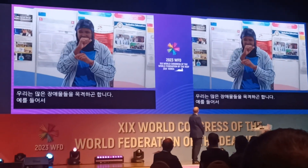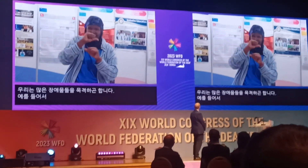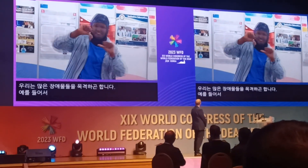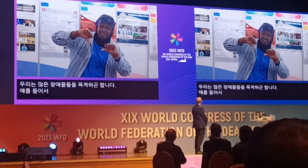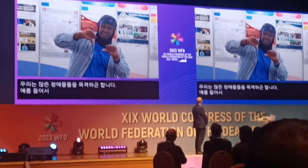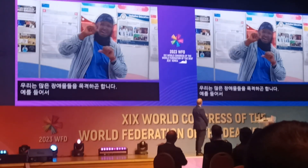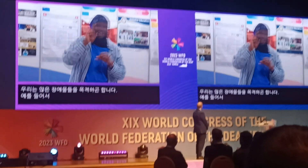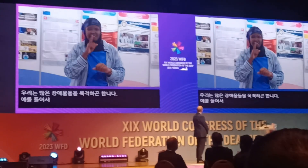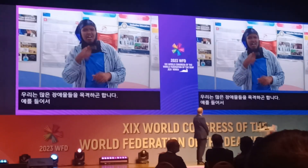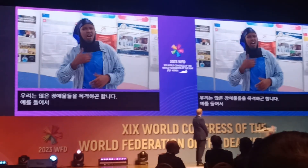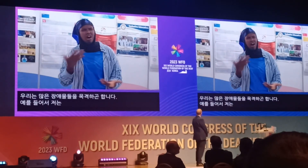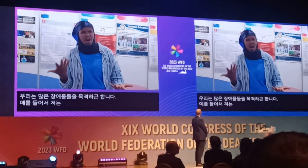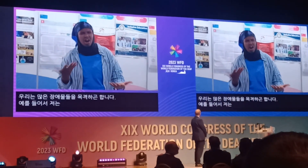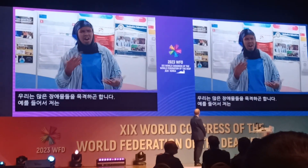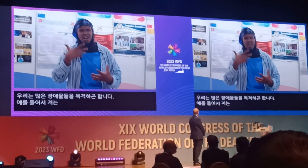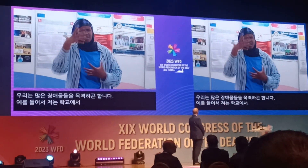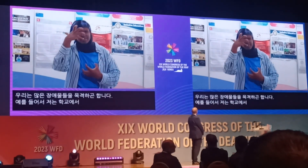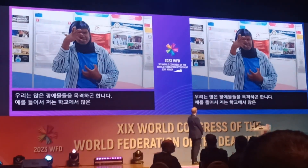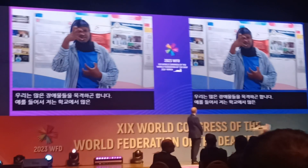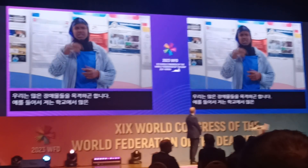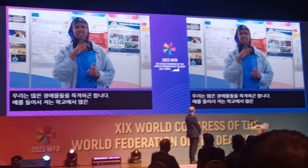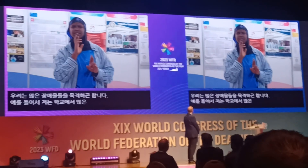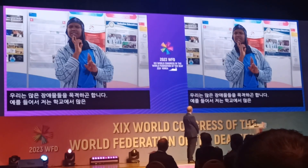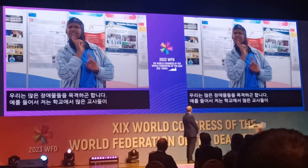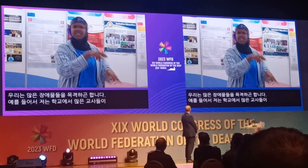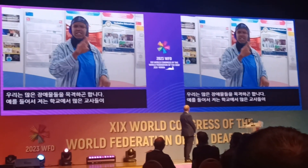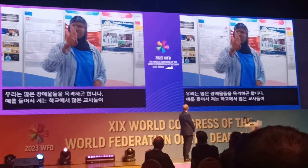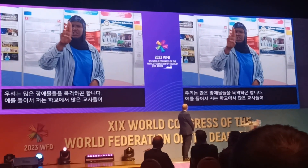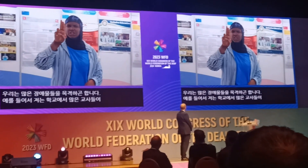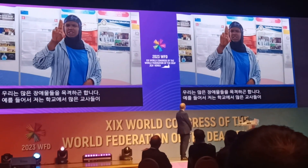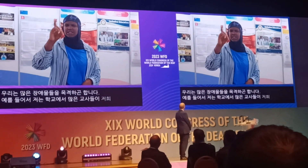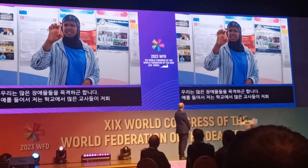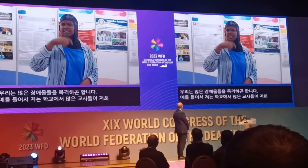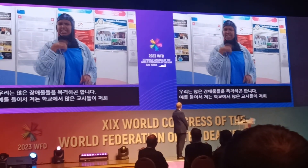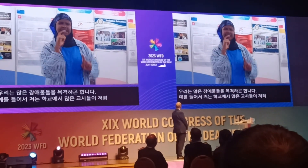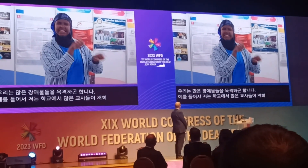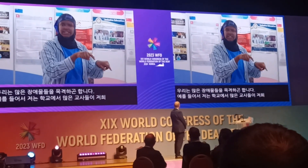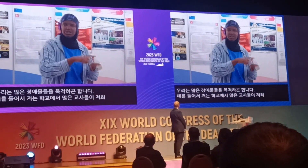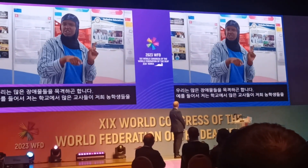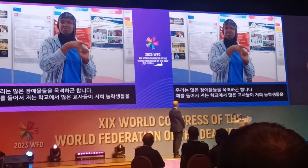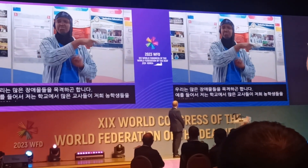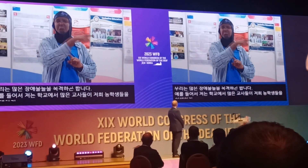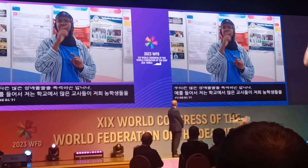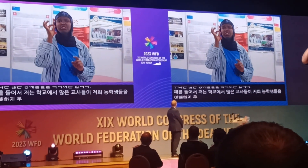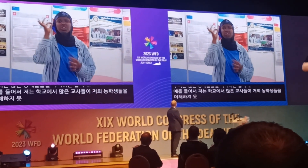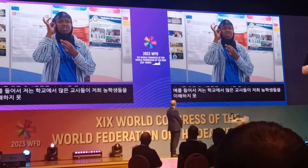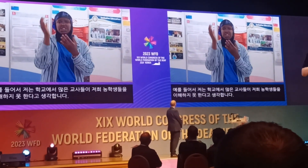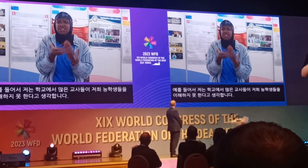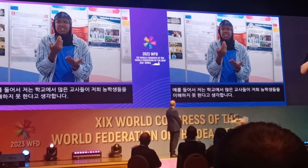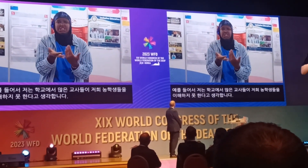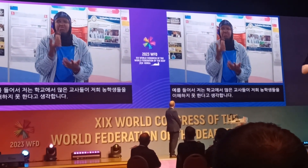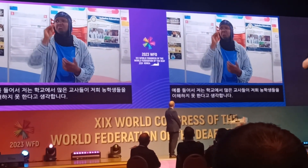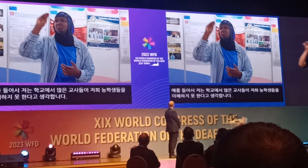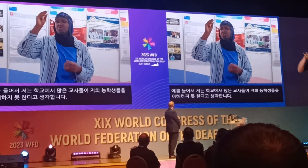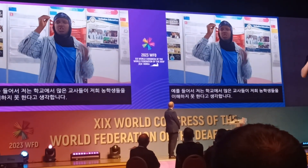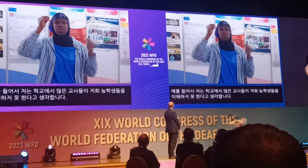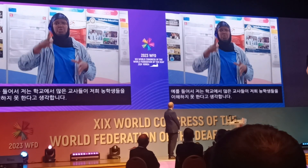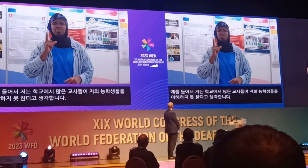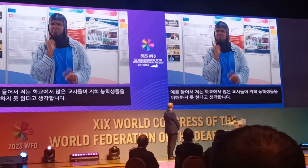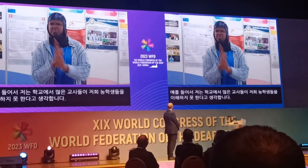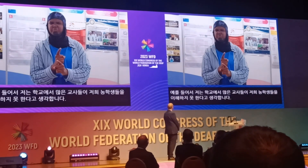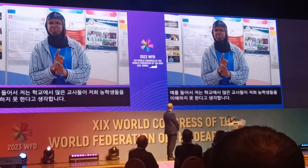people. In society as well, we have negative attitudes. People laugh at us, they mock us, they're rude